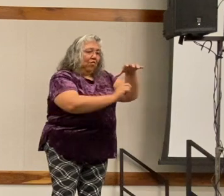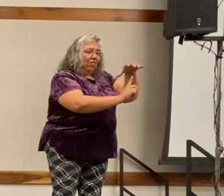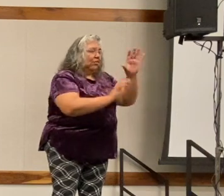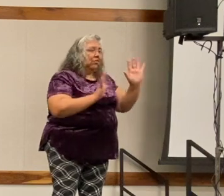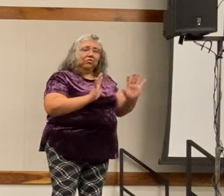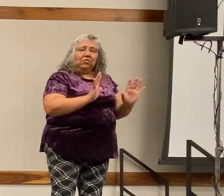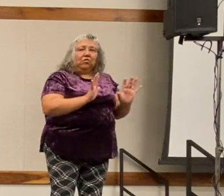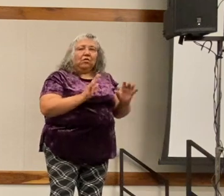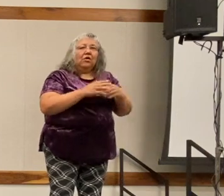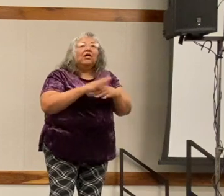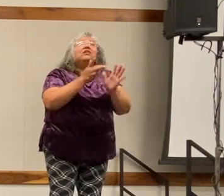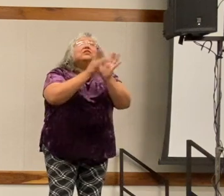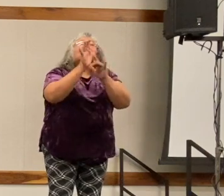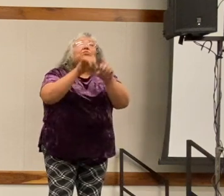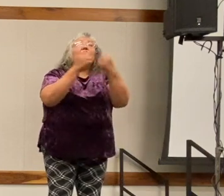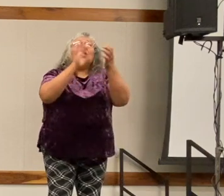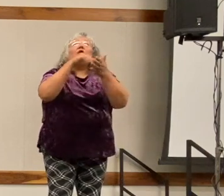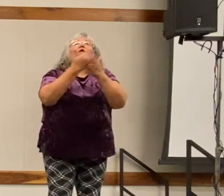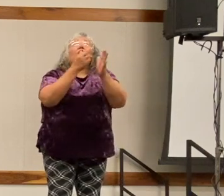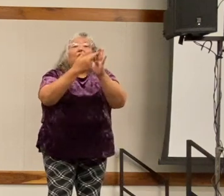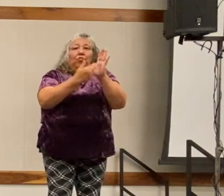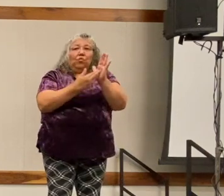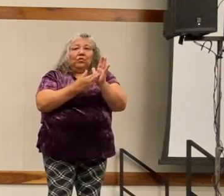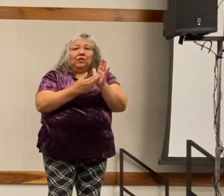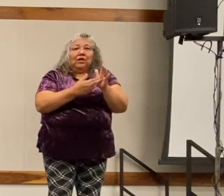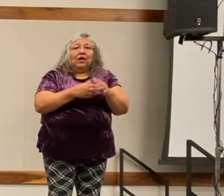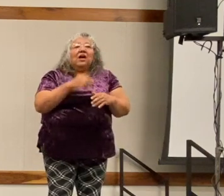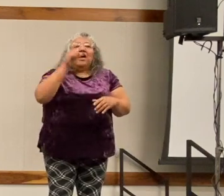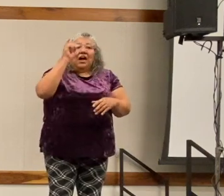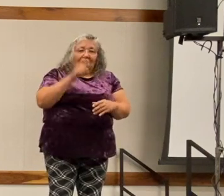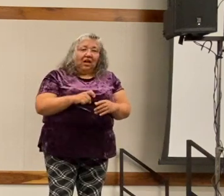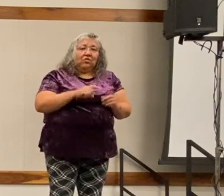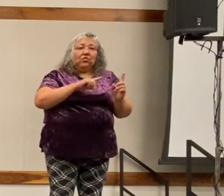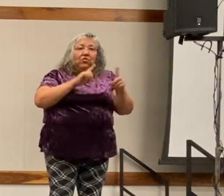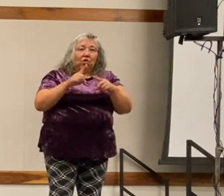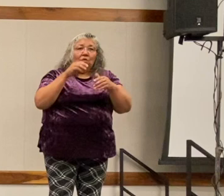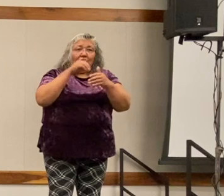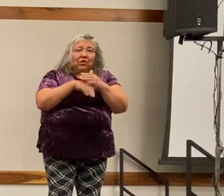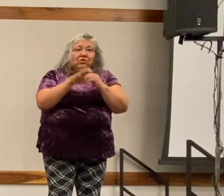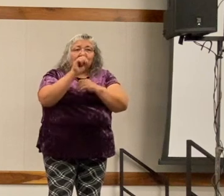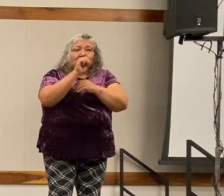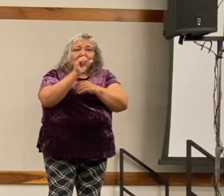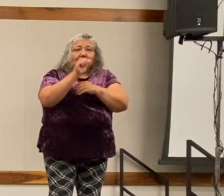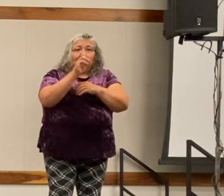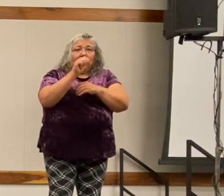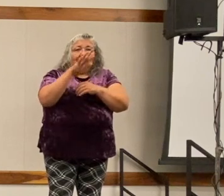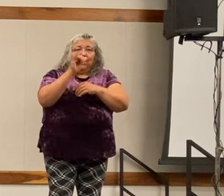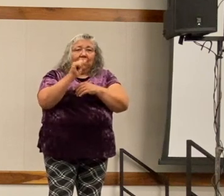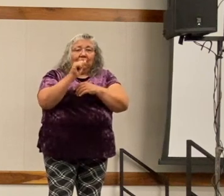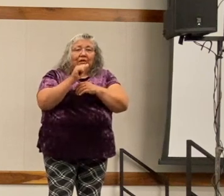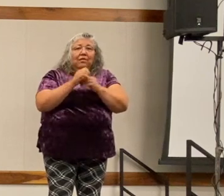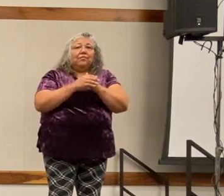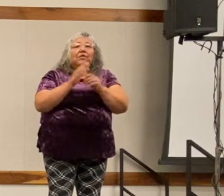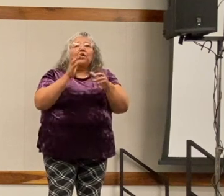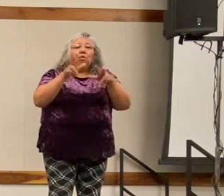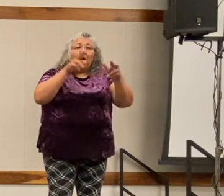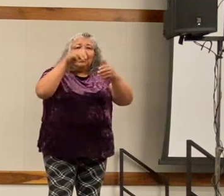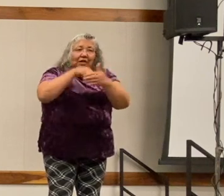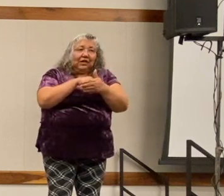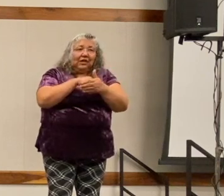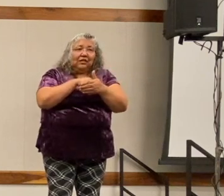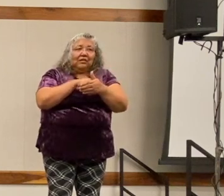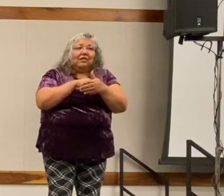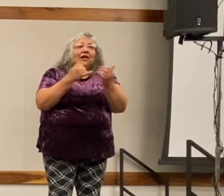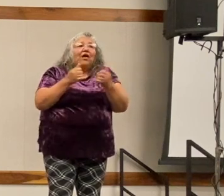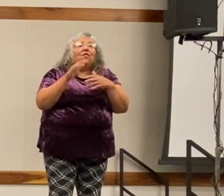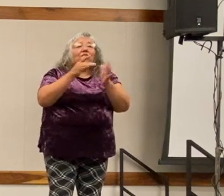who breaks all the rules, he had to go into Samaria. He walked into Samaria. Now the